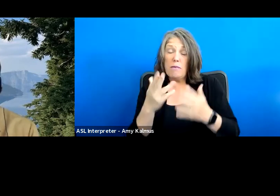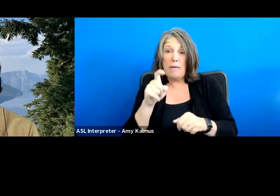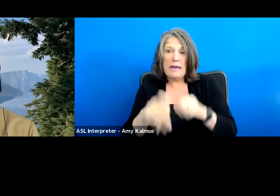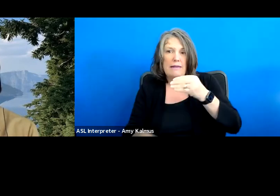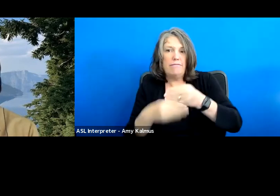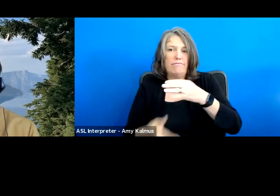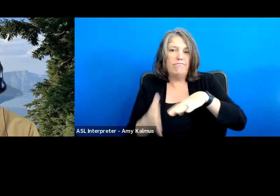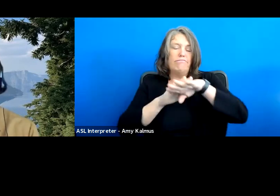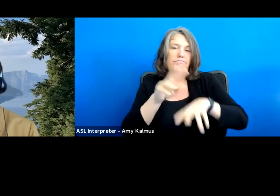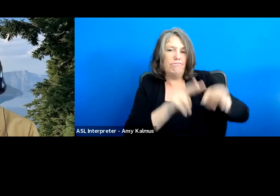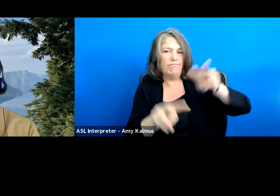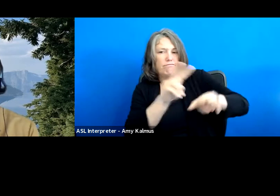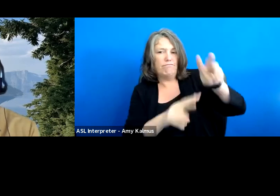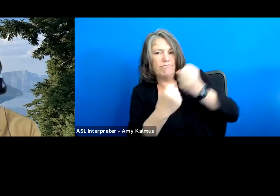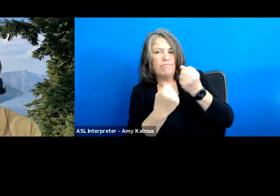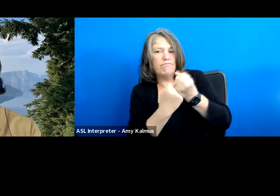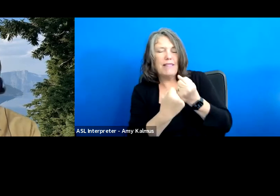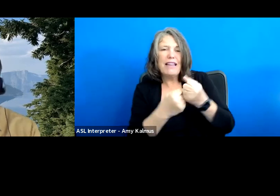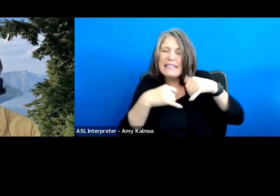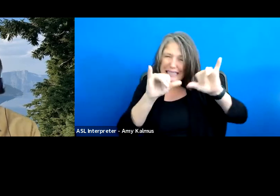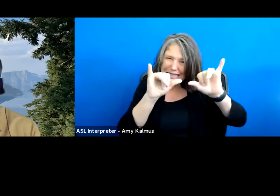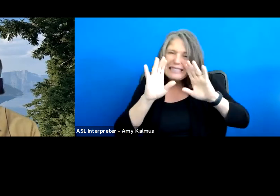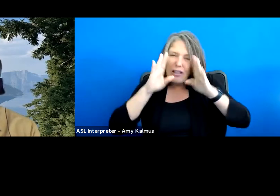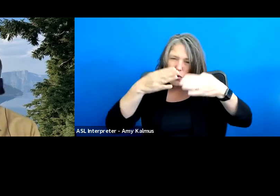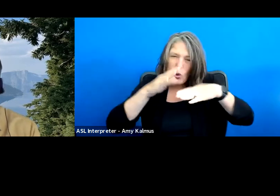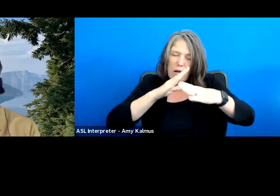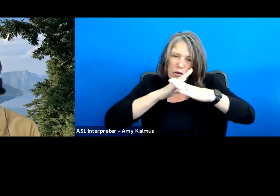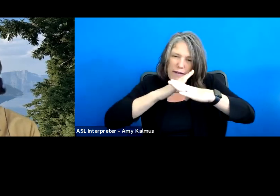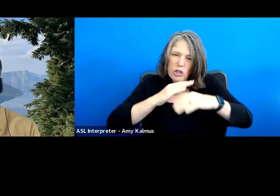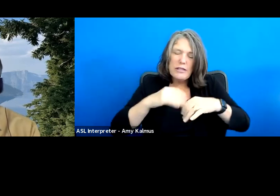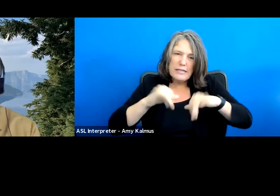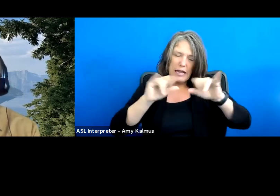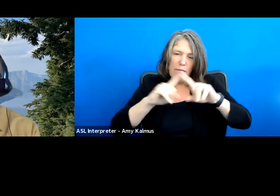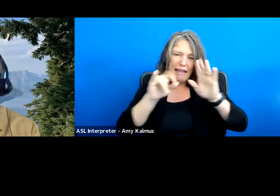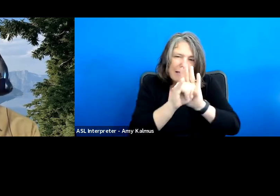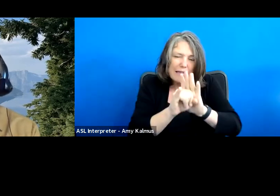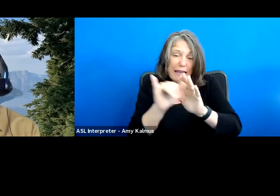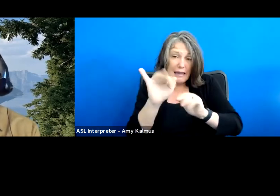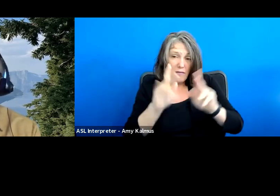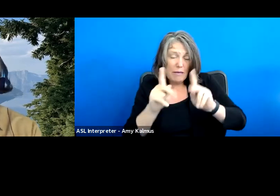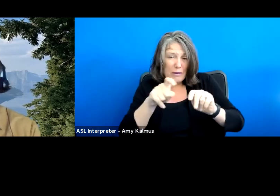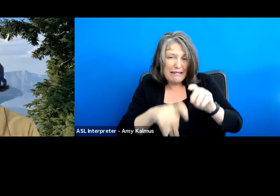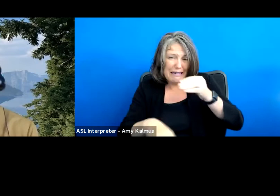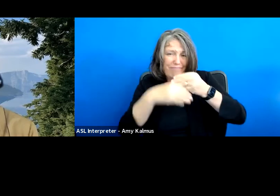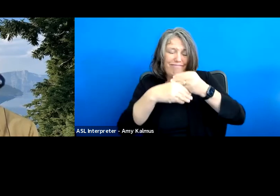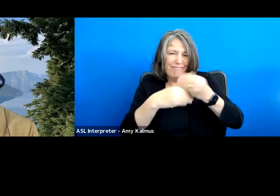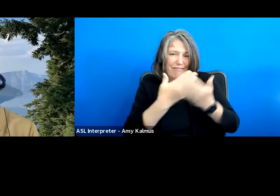support. Again, it's still focused on prevention, but identifying if people need some additional